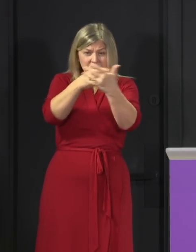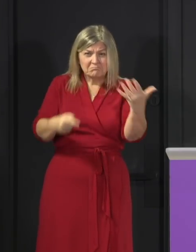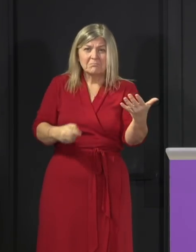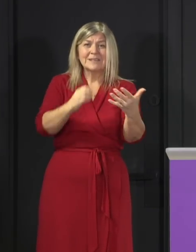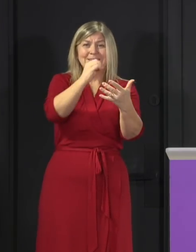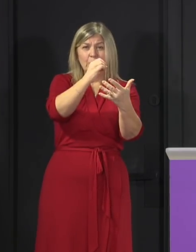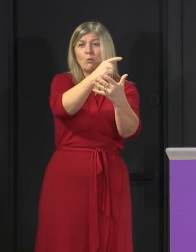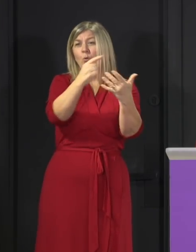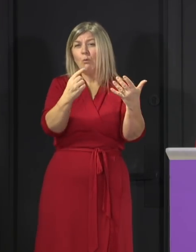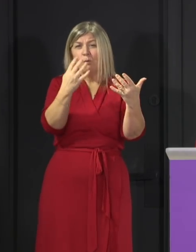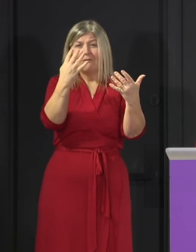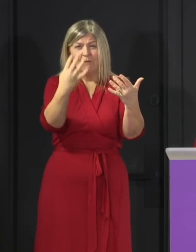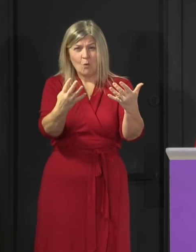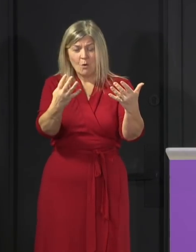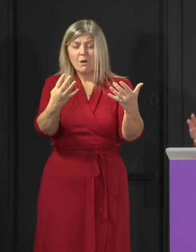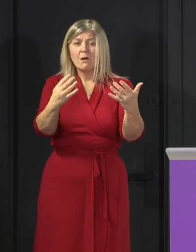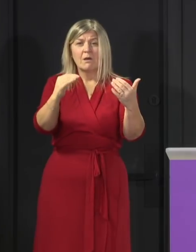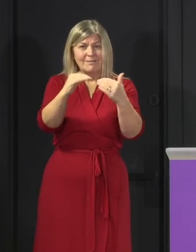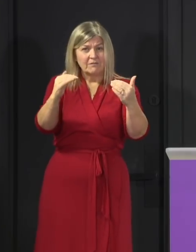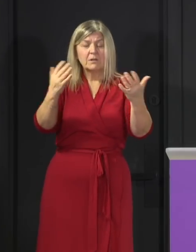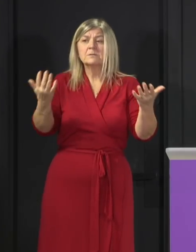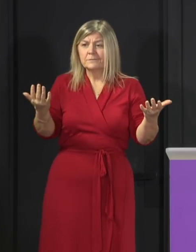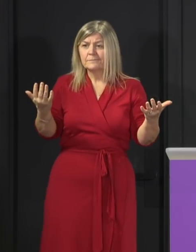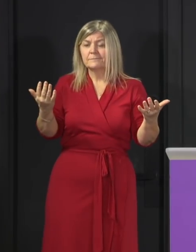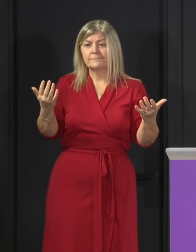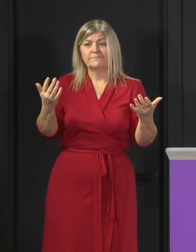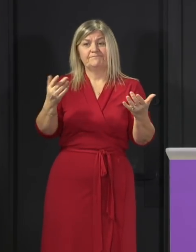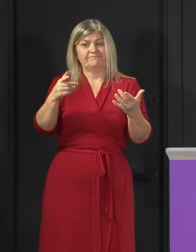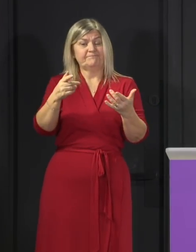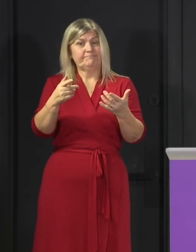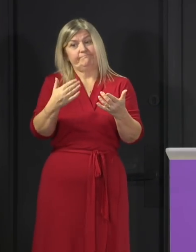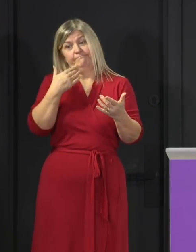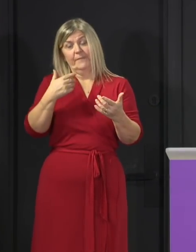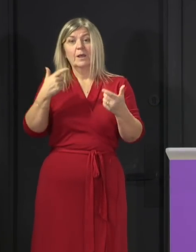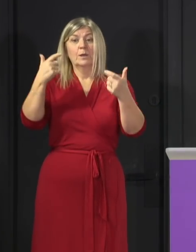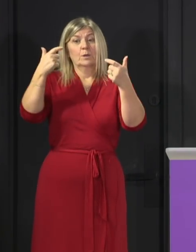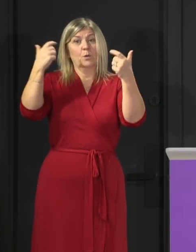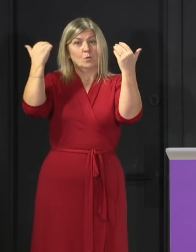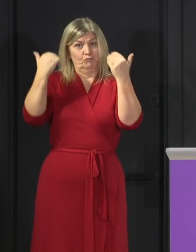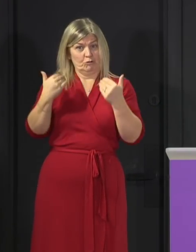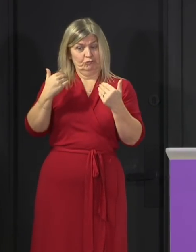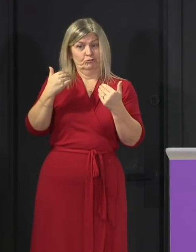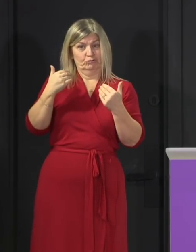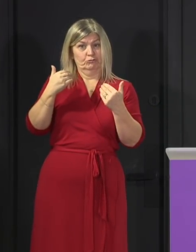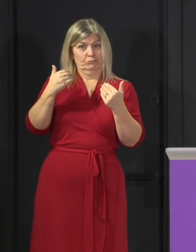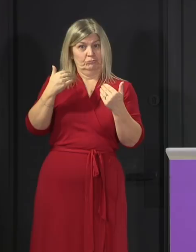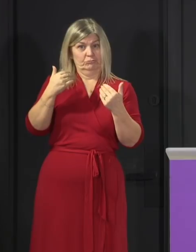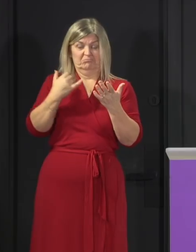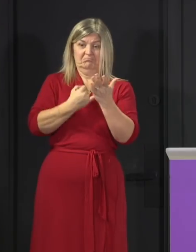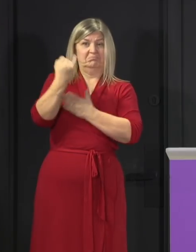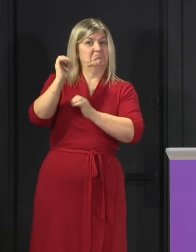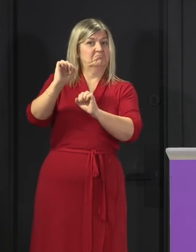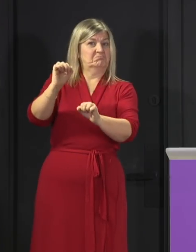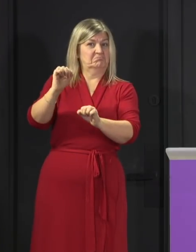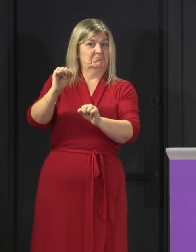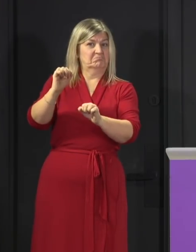a court looked at that and made the judgment it made on Friday. But I was getting asked questions in